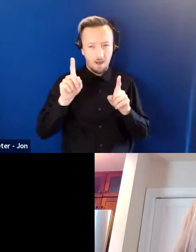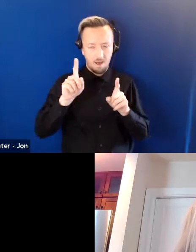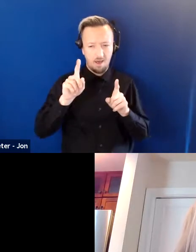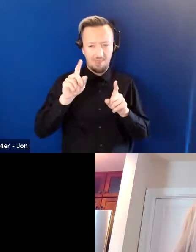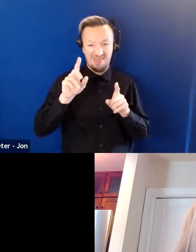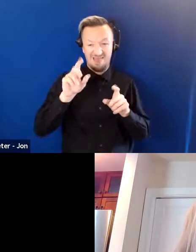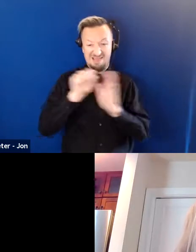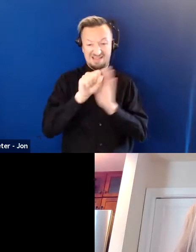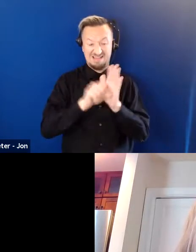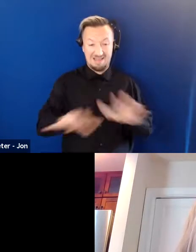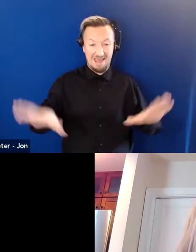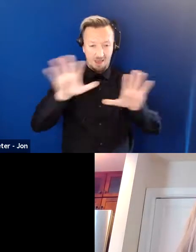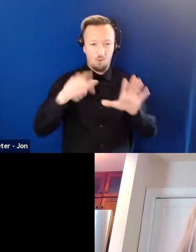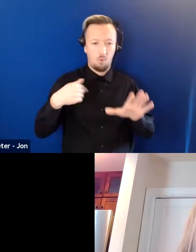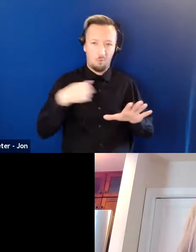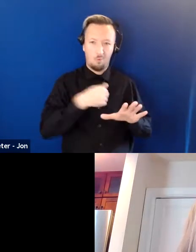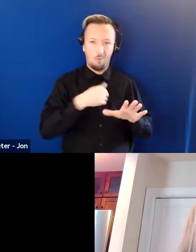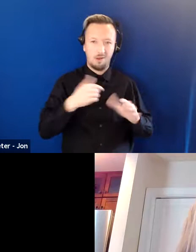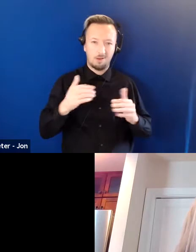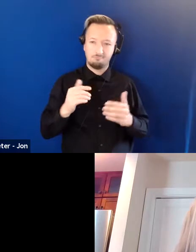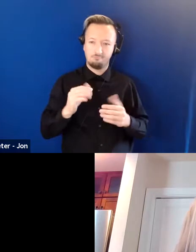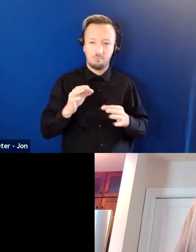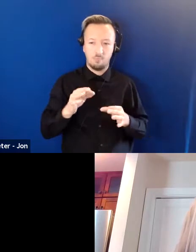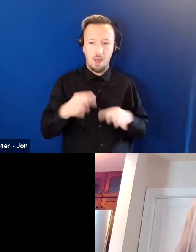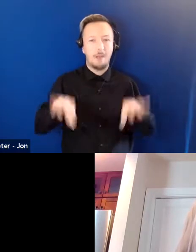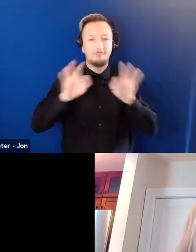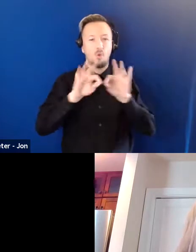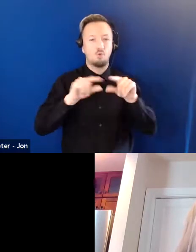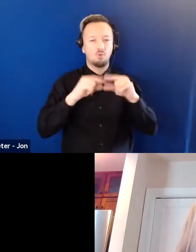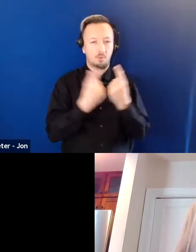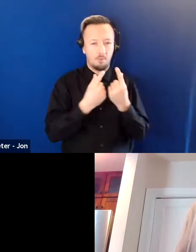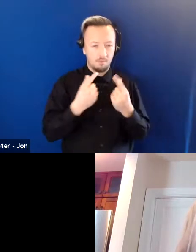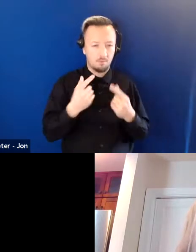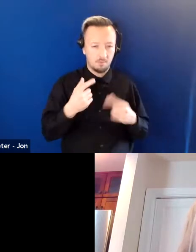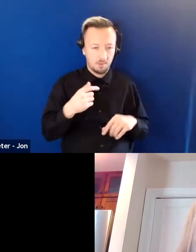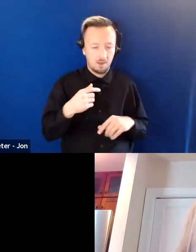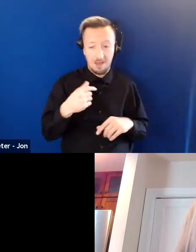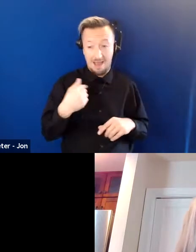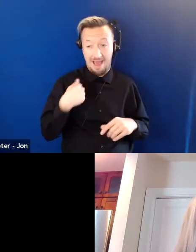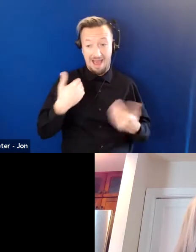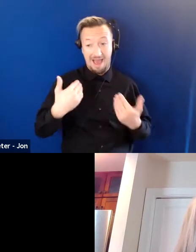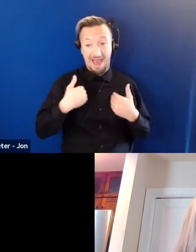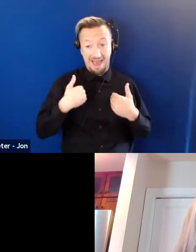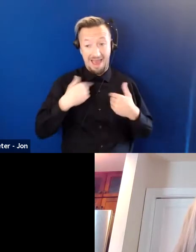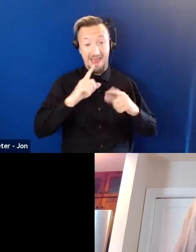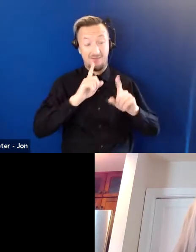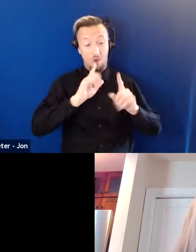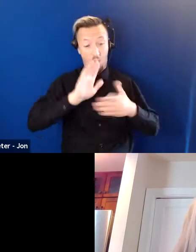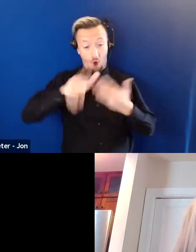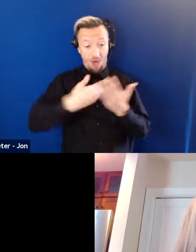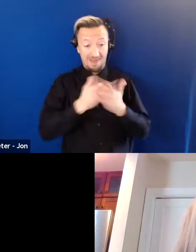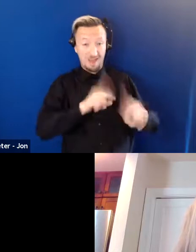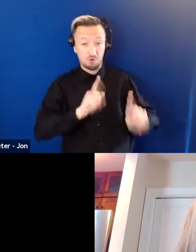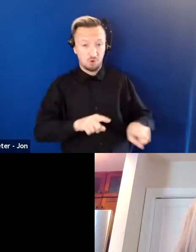cross disability. And I don't know all the answers to all the questions, but now I have this network of